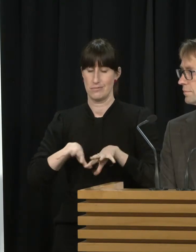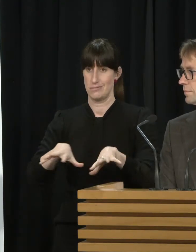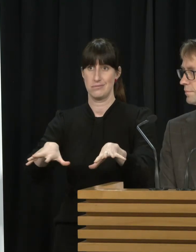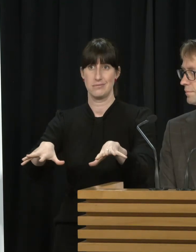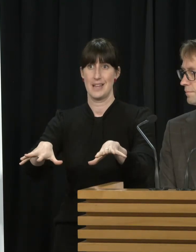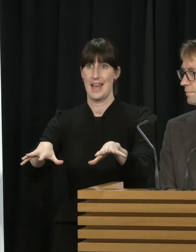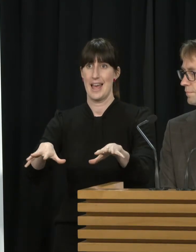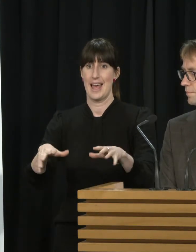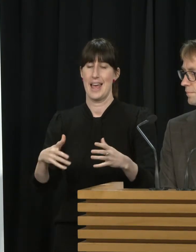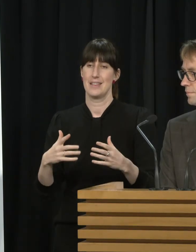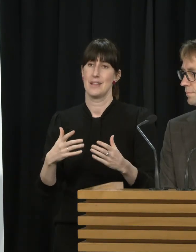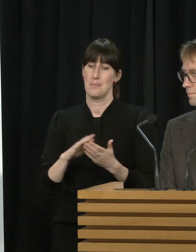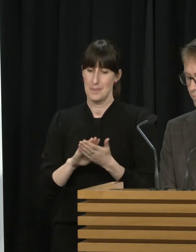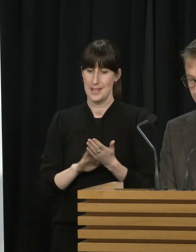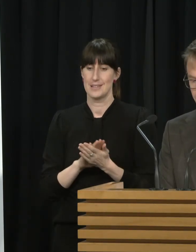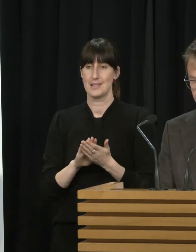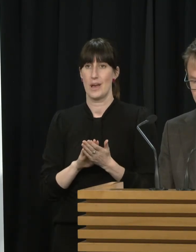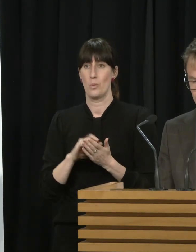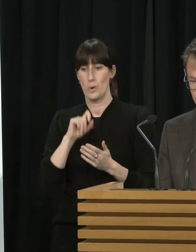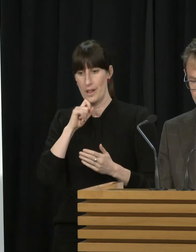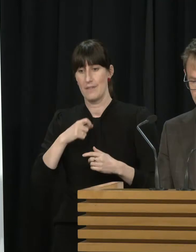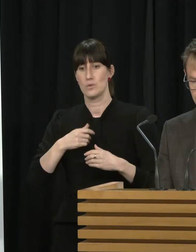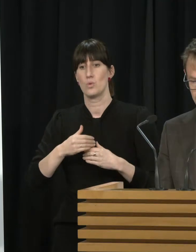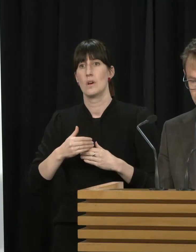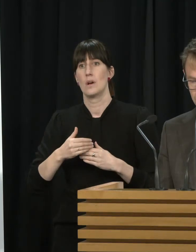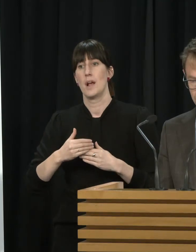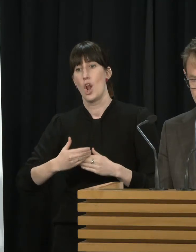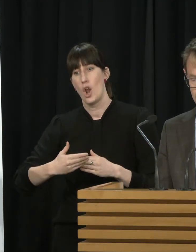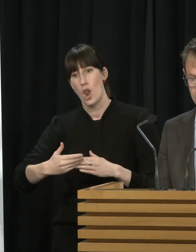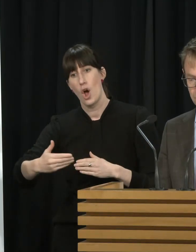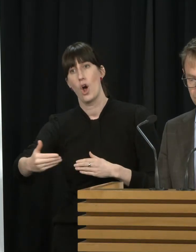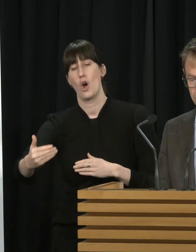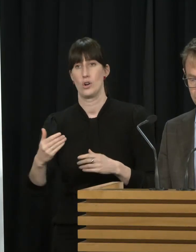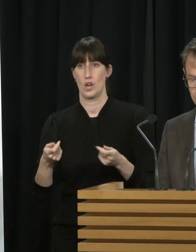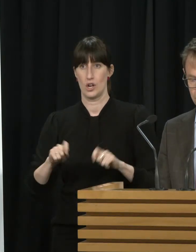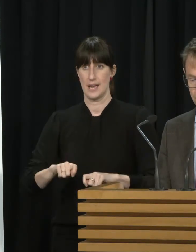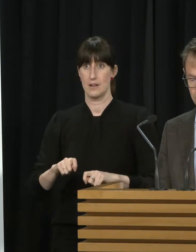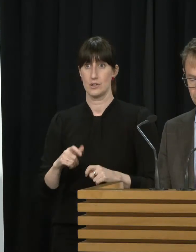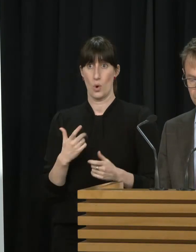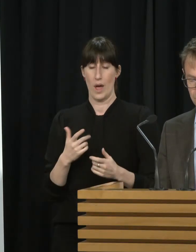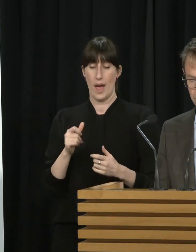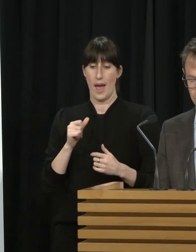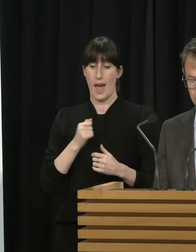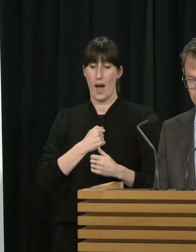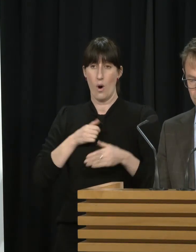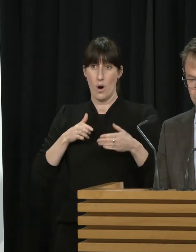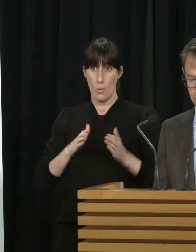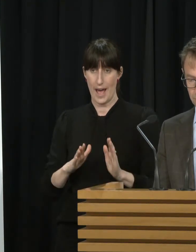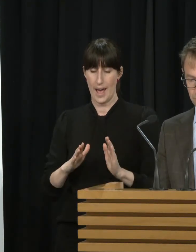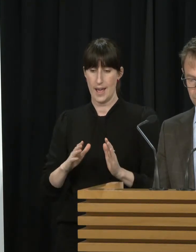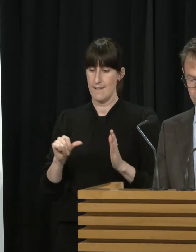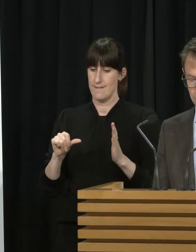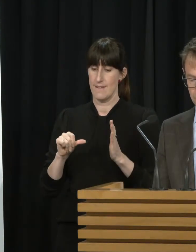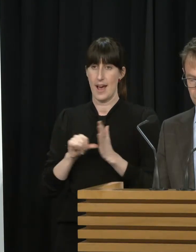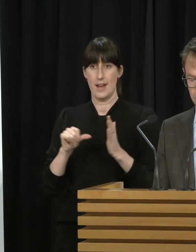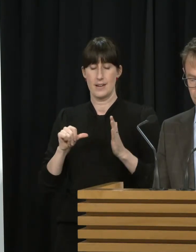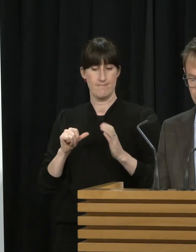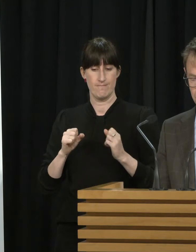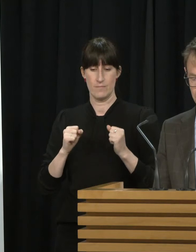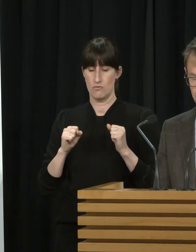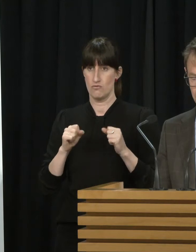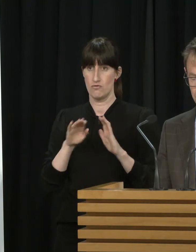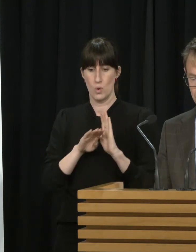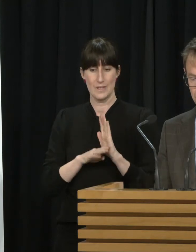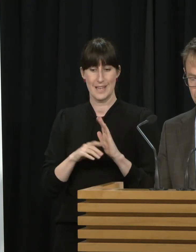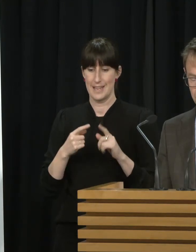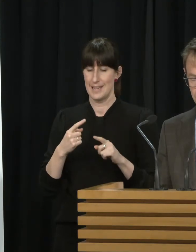restriction. So what I'm indicating is we're more likely to go hard and early again than we have been in the recent past, because we don't want